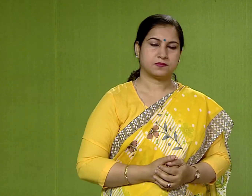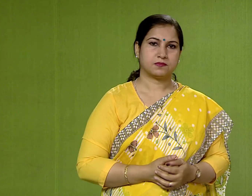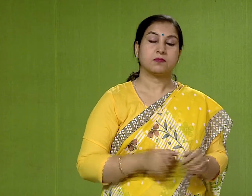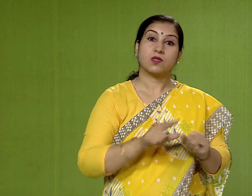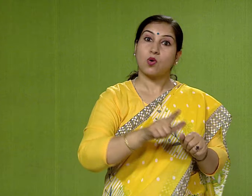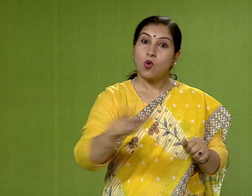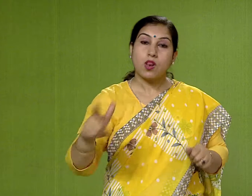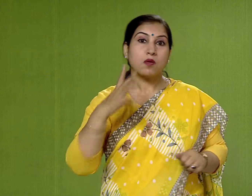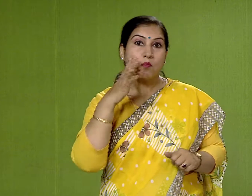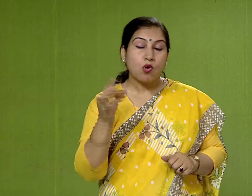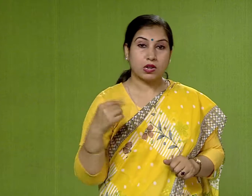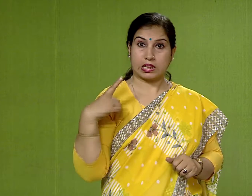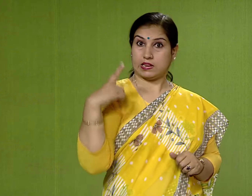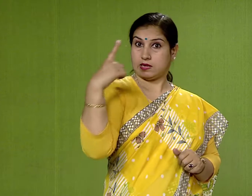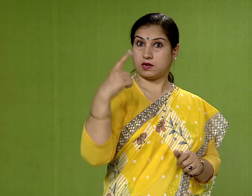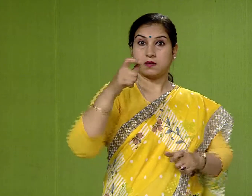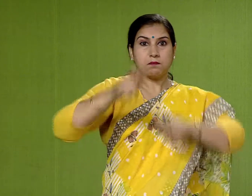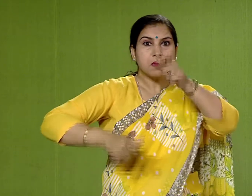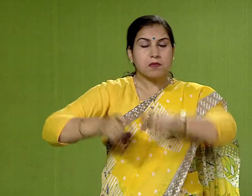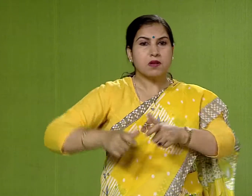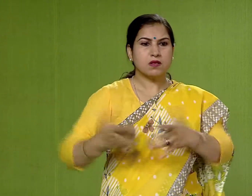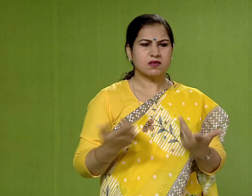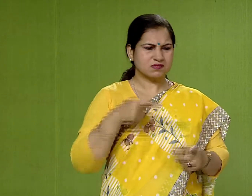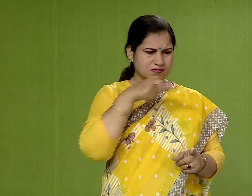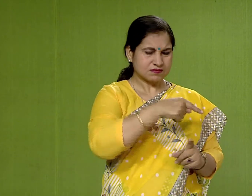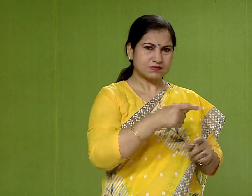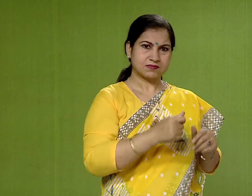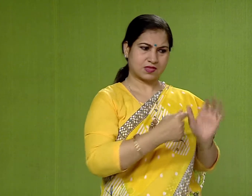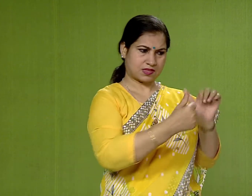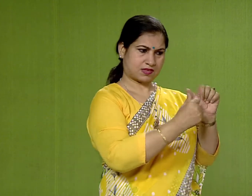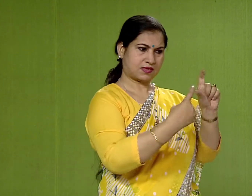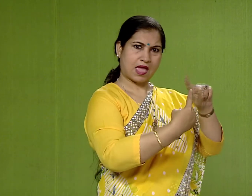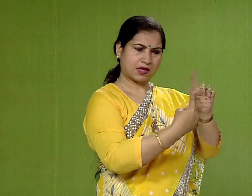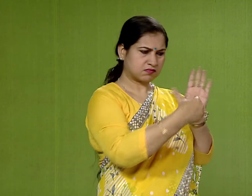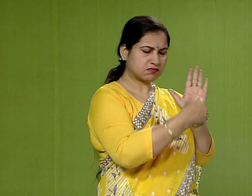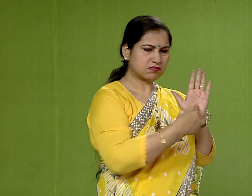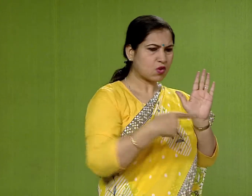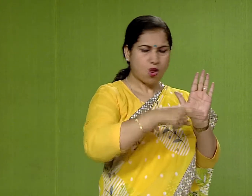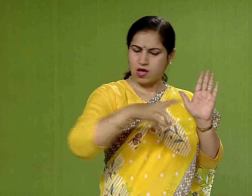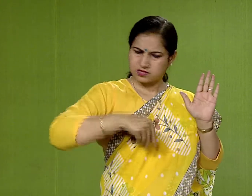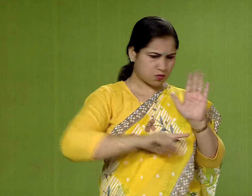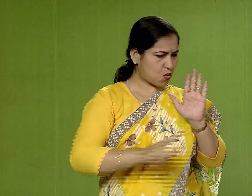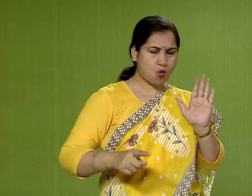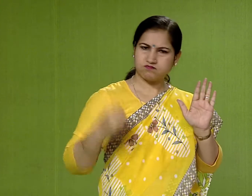All important leaders opposed the Government of India Act.